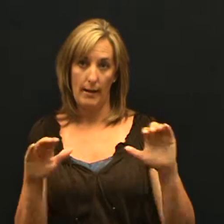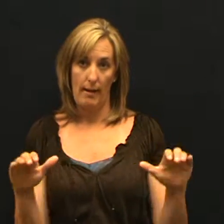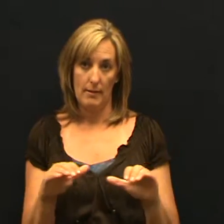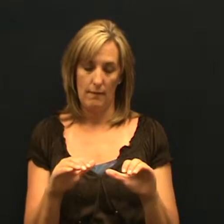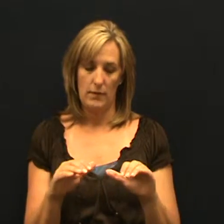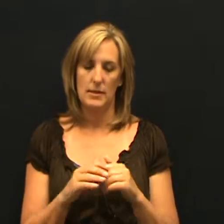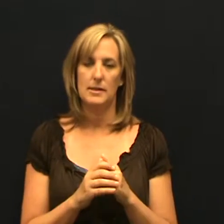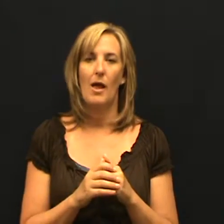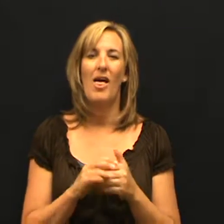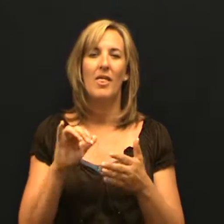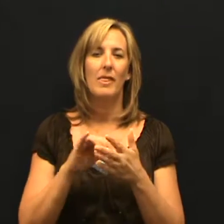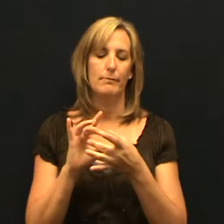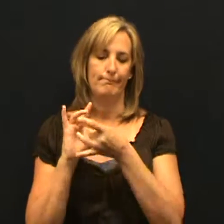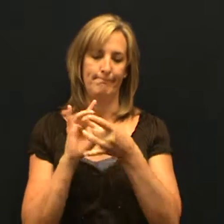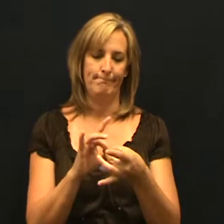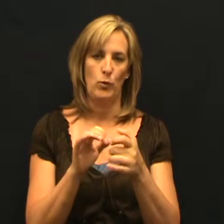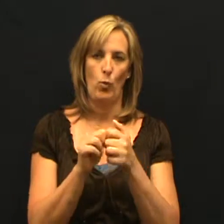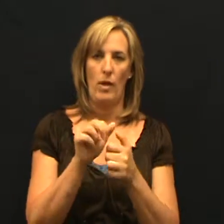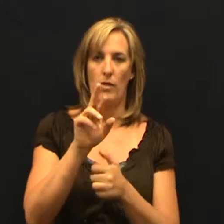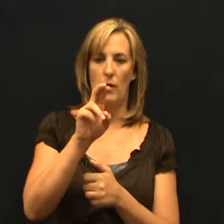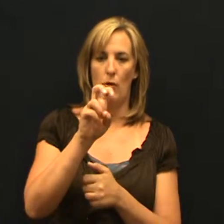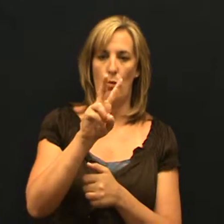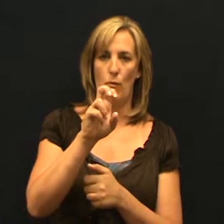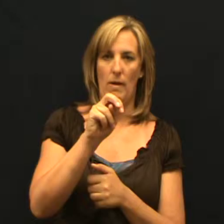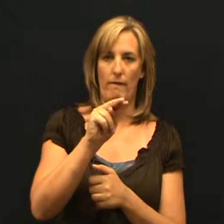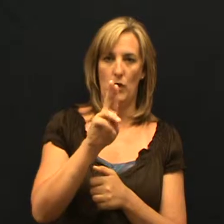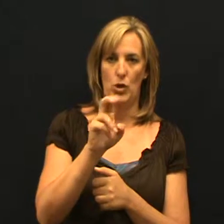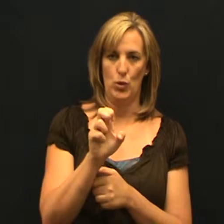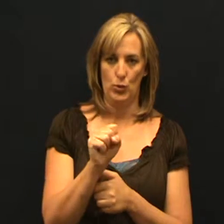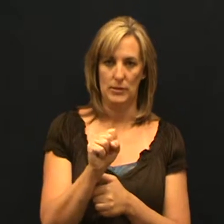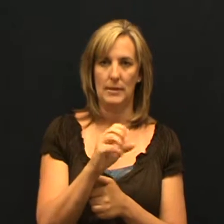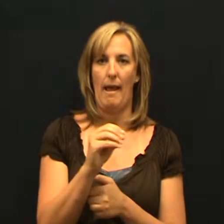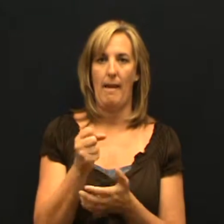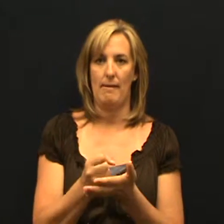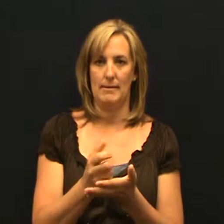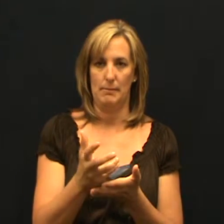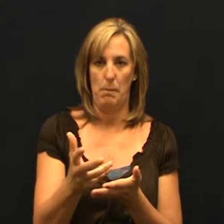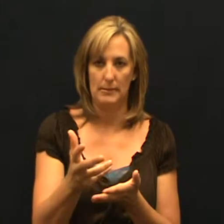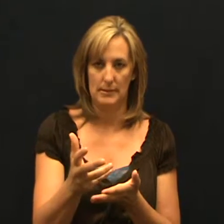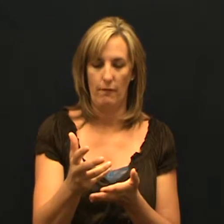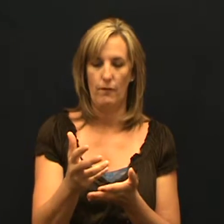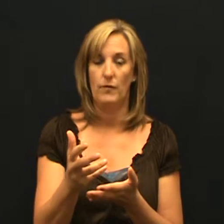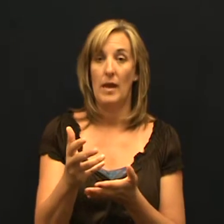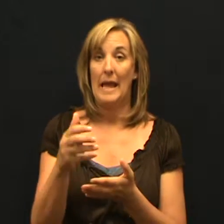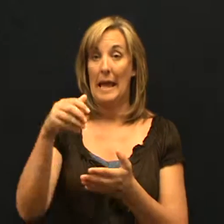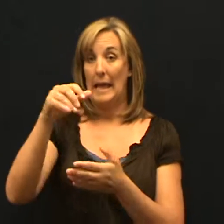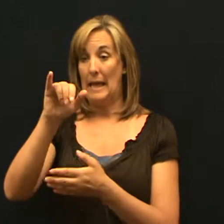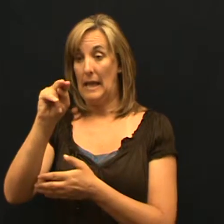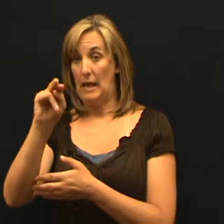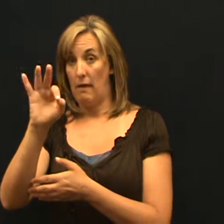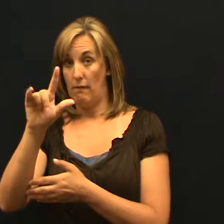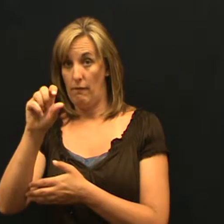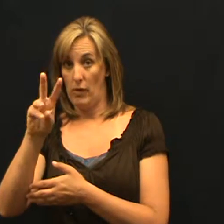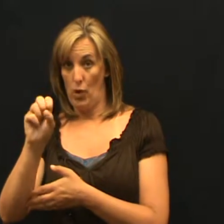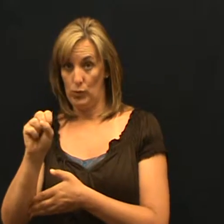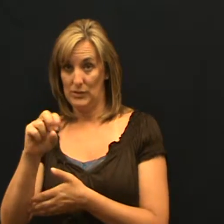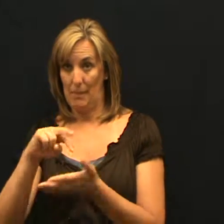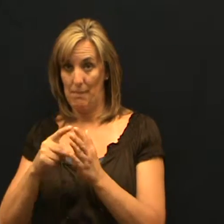expenses on the income statement. The inflows would be the cash provided by collecting from customers. So if